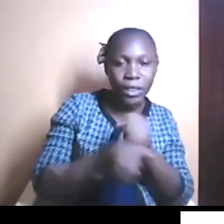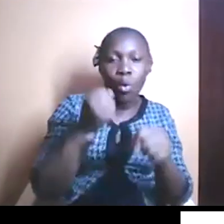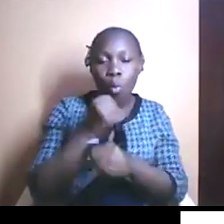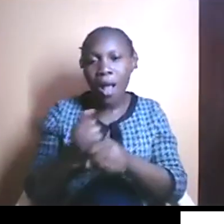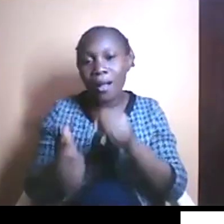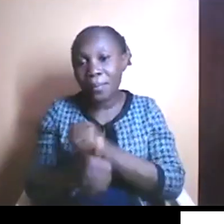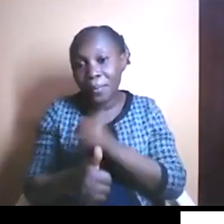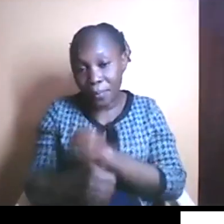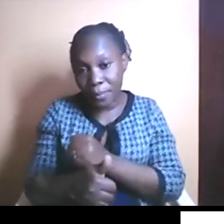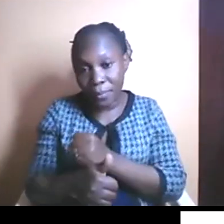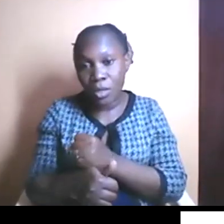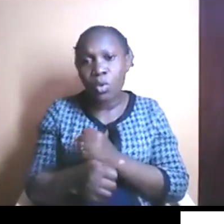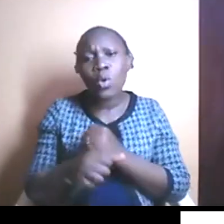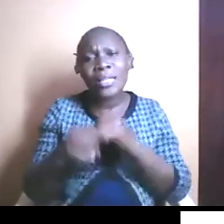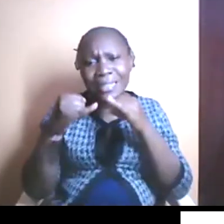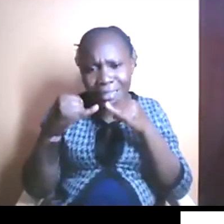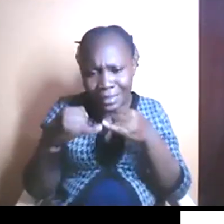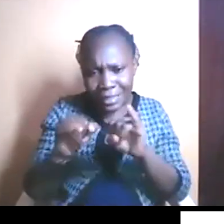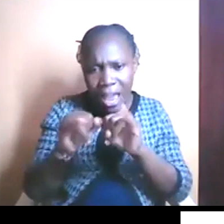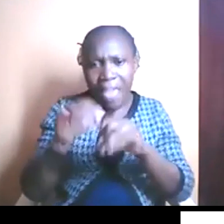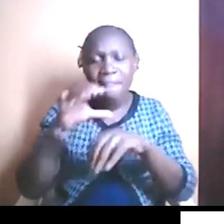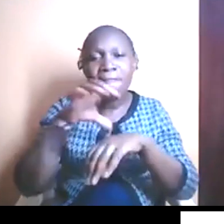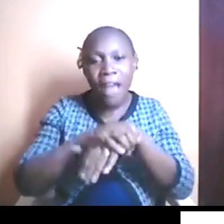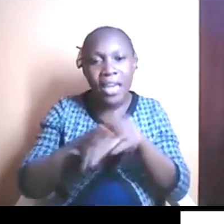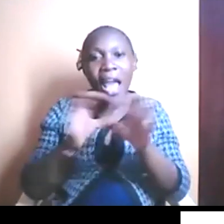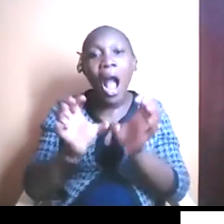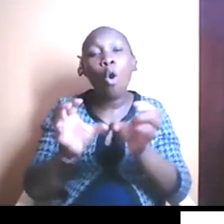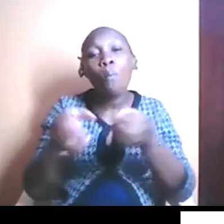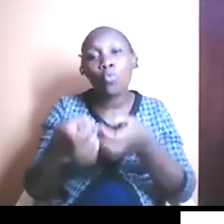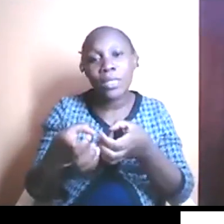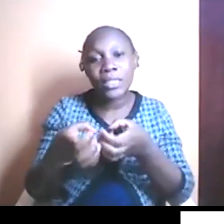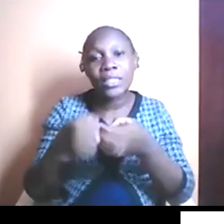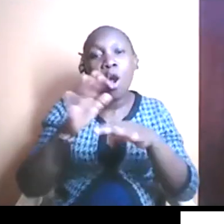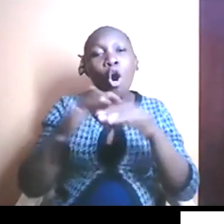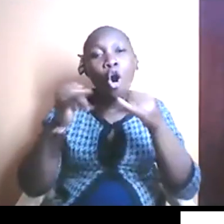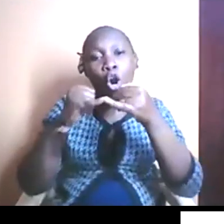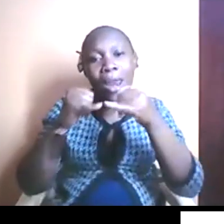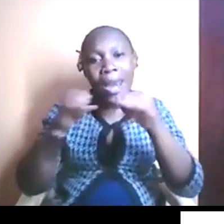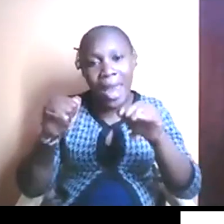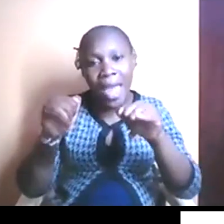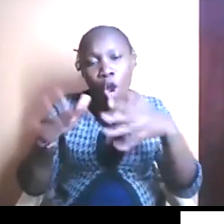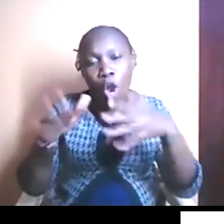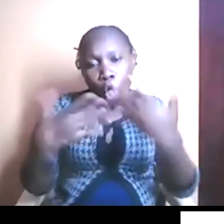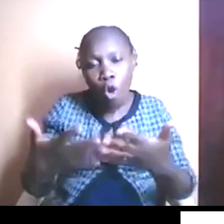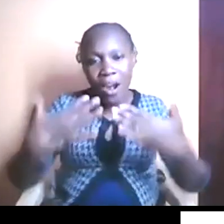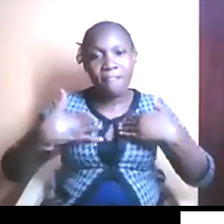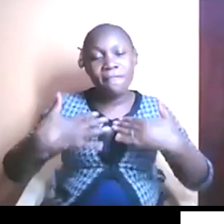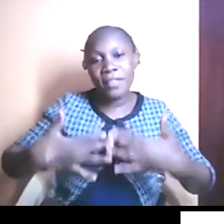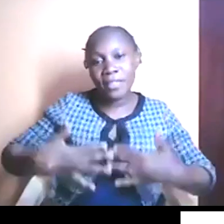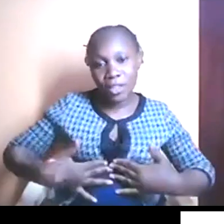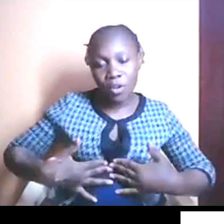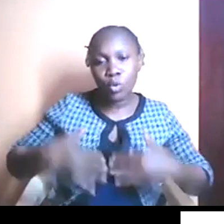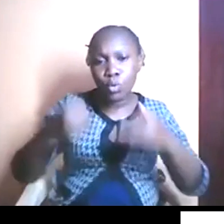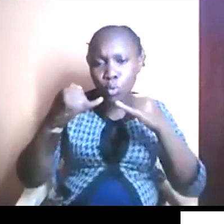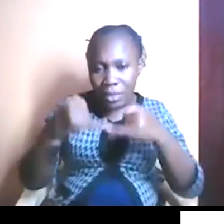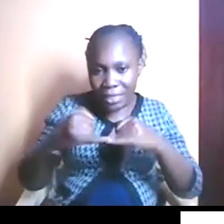find communities, whether online or physical, where you can actually practice actively giving yourself